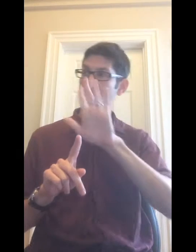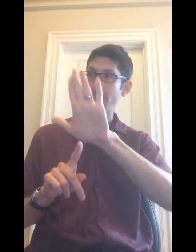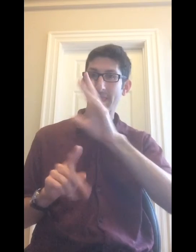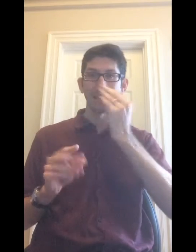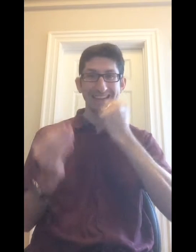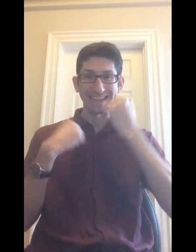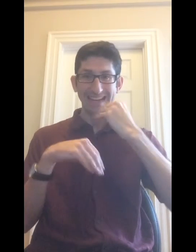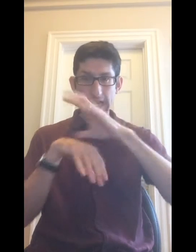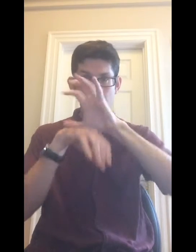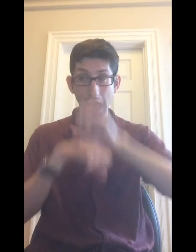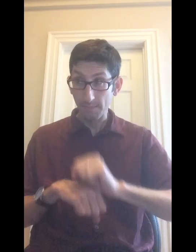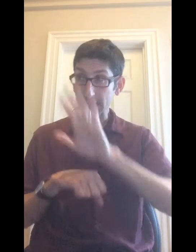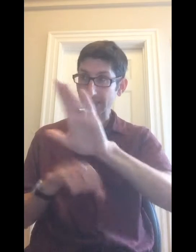of activities that they did.